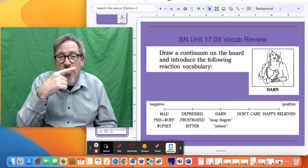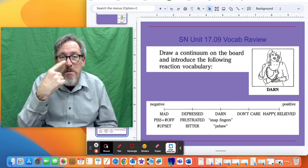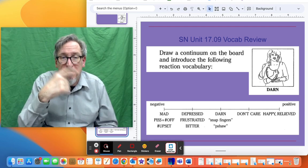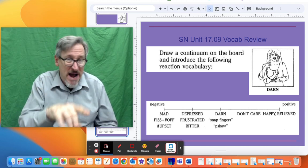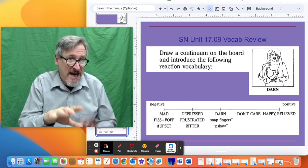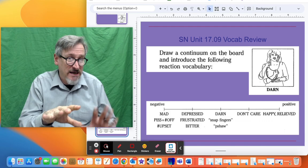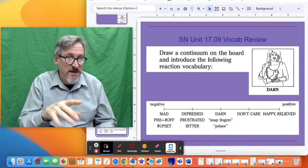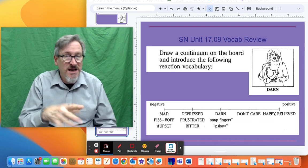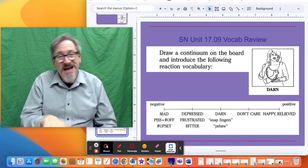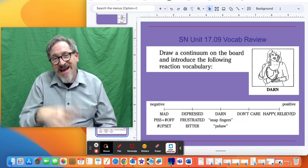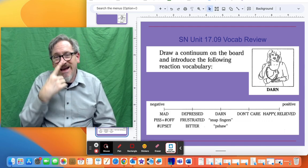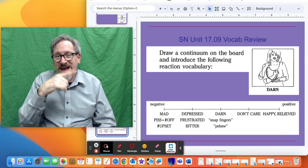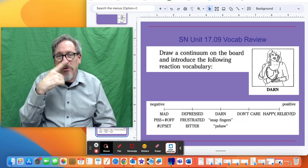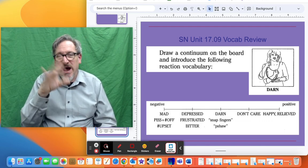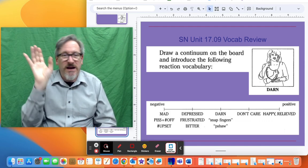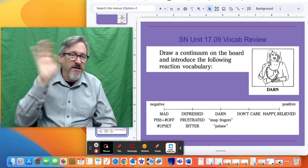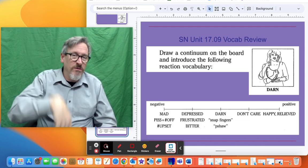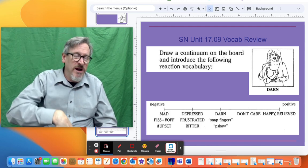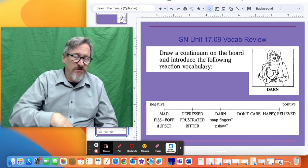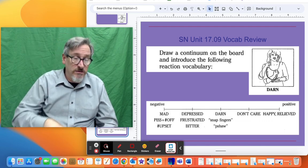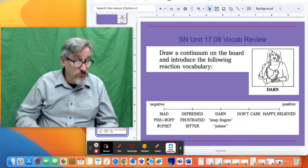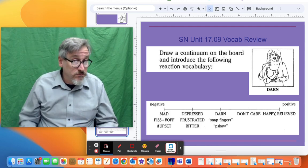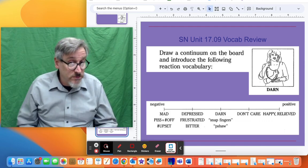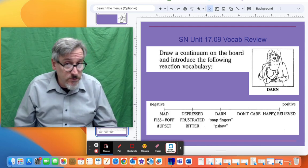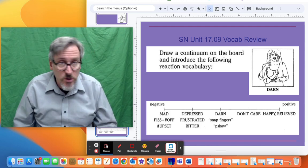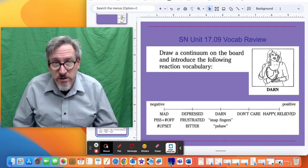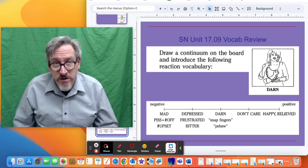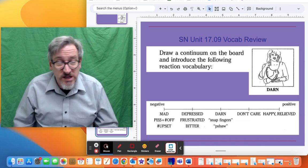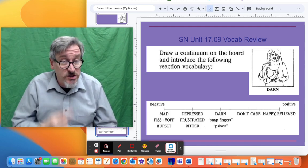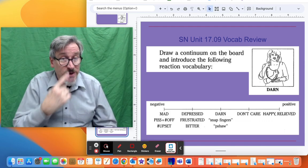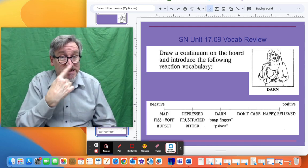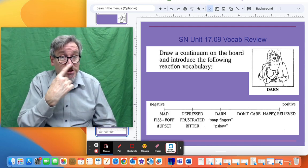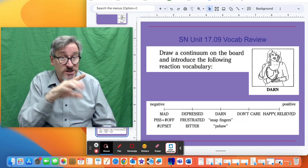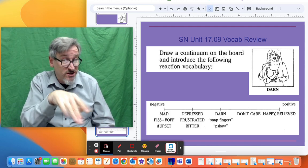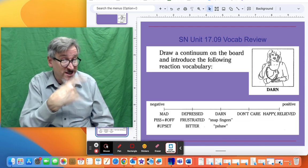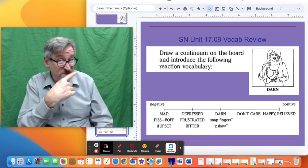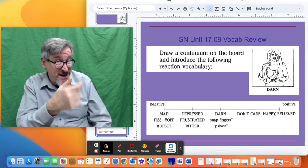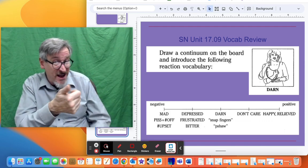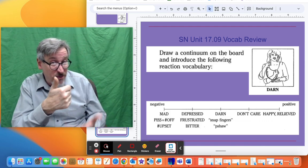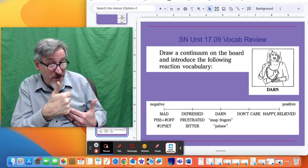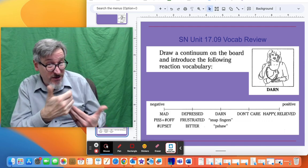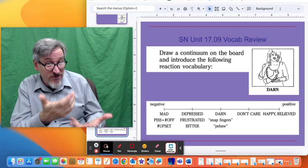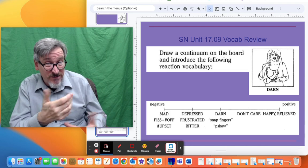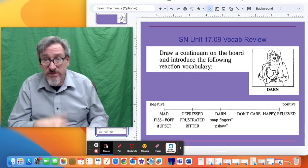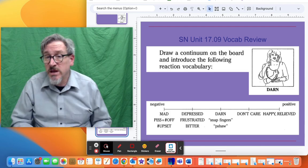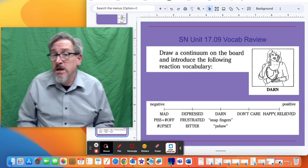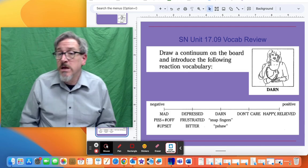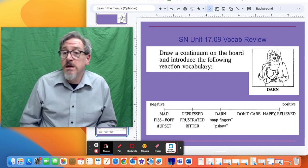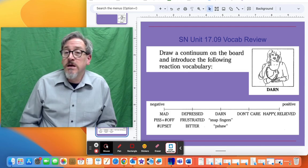Don't mind. I don't mind. Whatever. It's also asked as a question, do you mind helping me? Right?